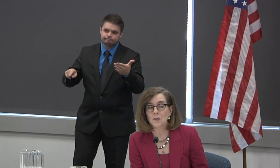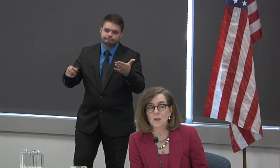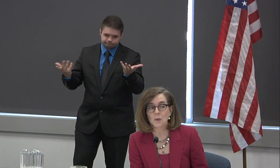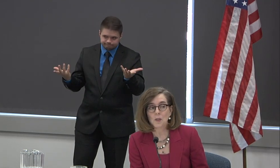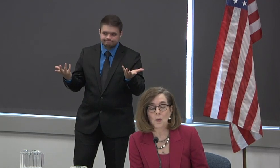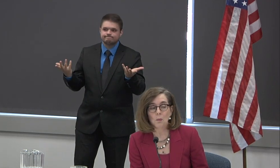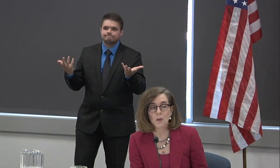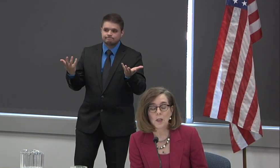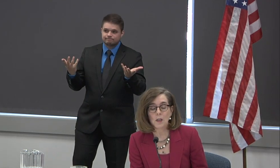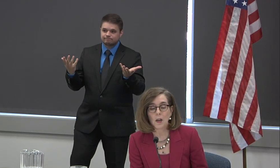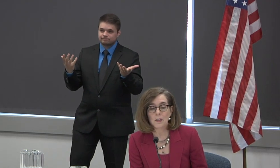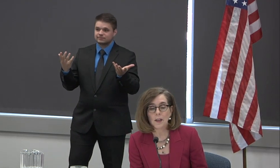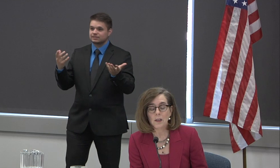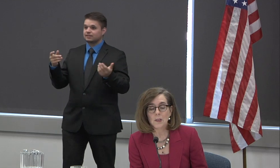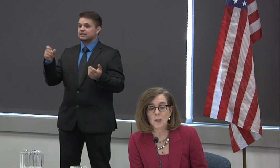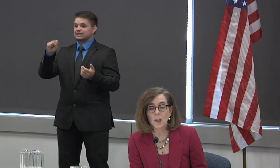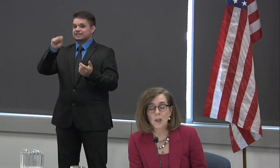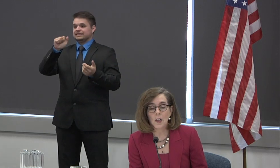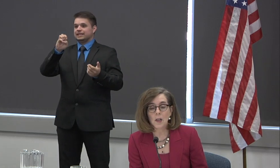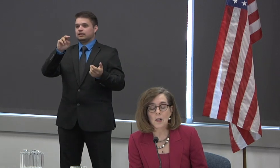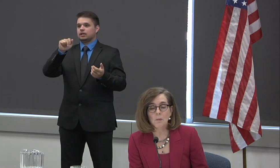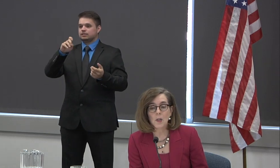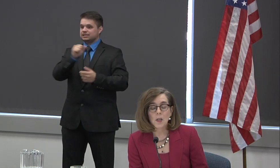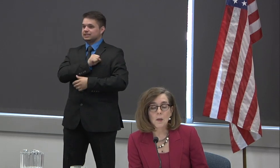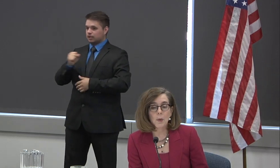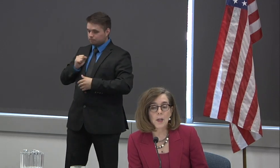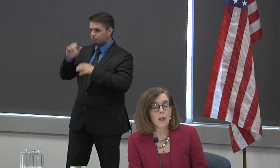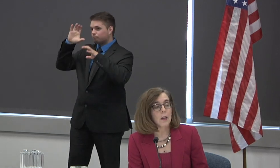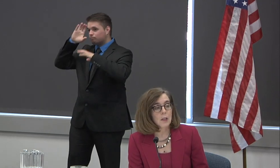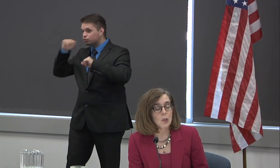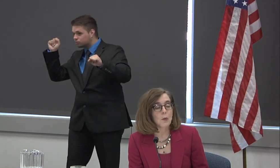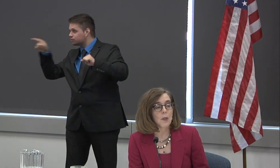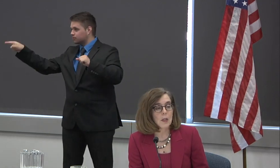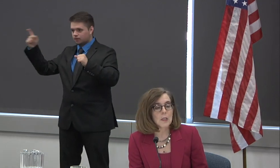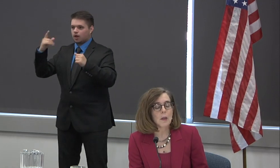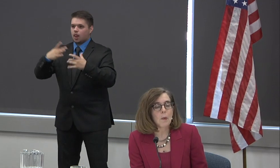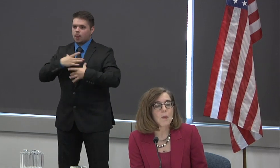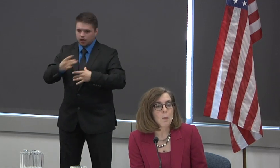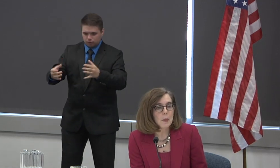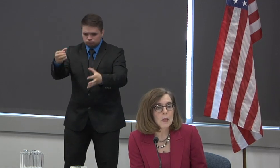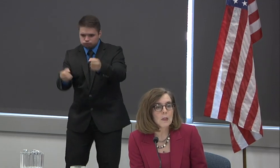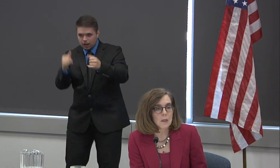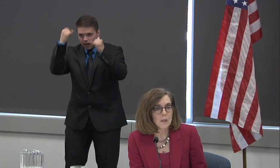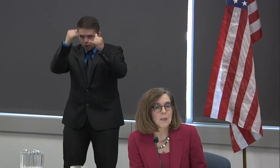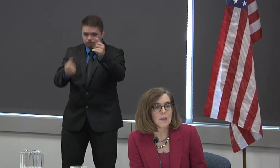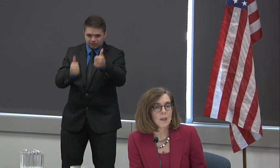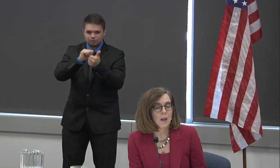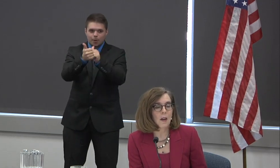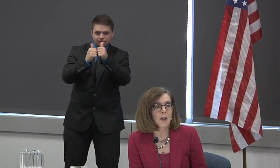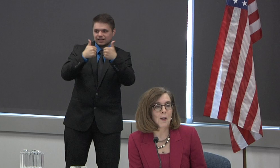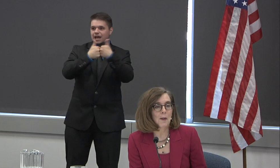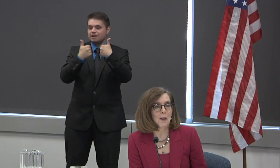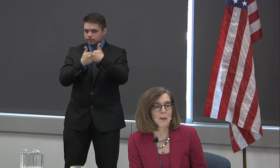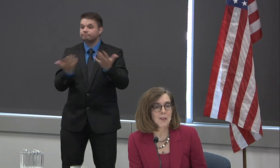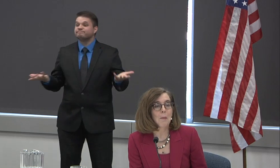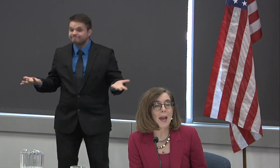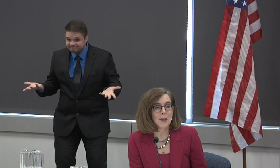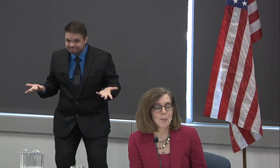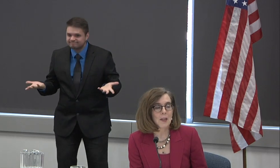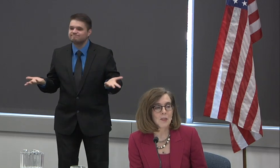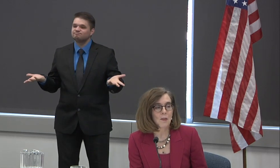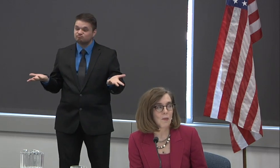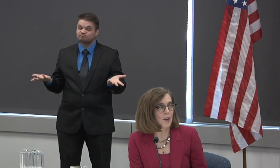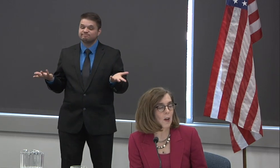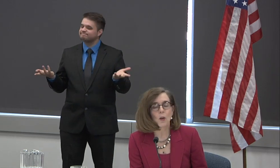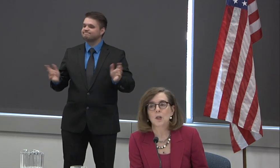those goat milking contests. But I do think some of the pieces, some aspects